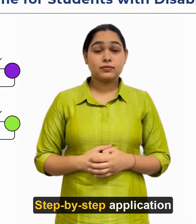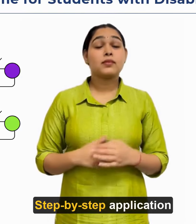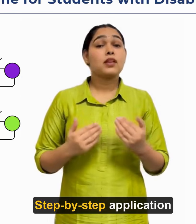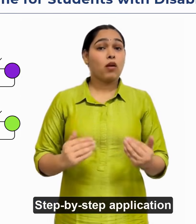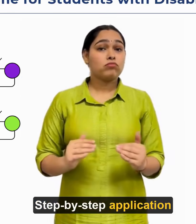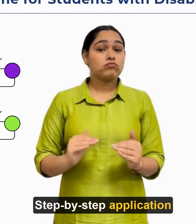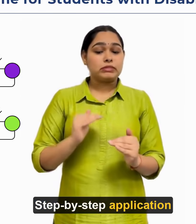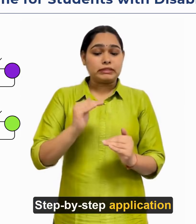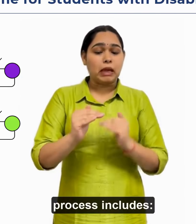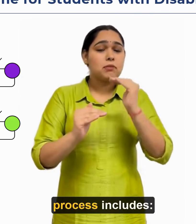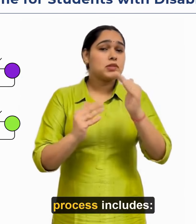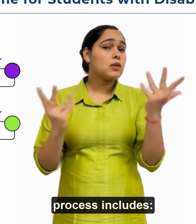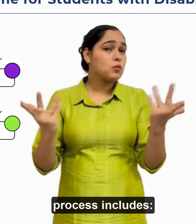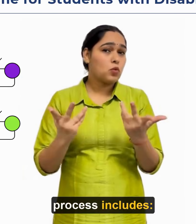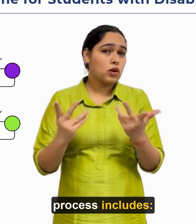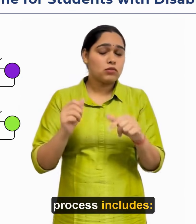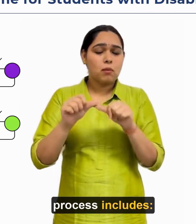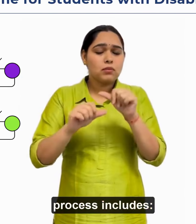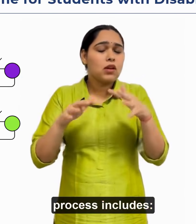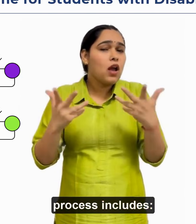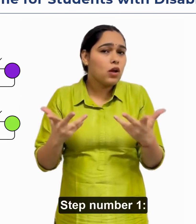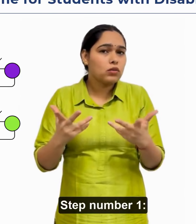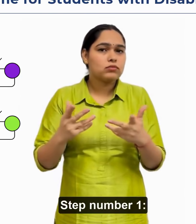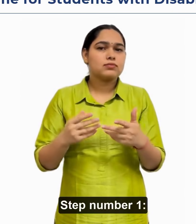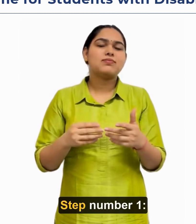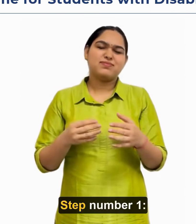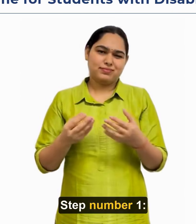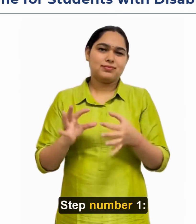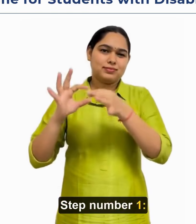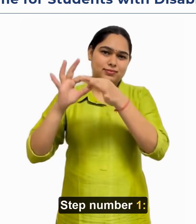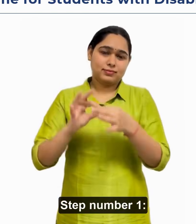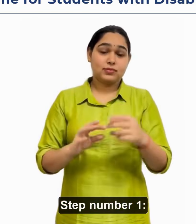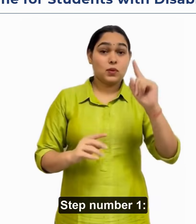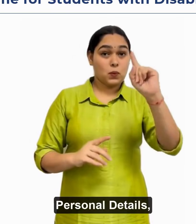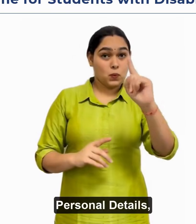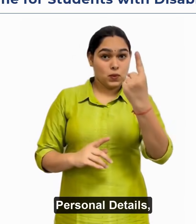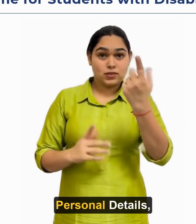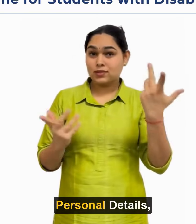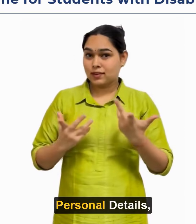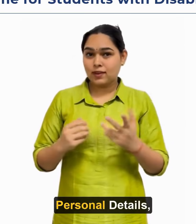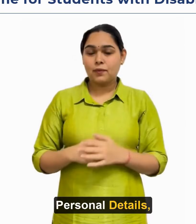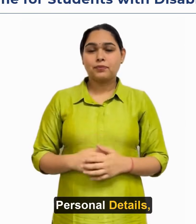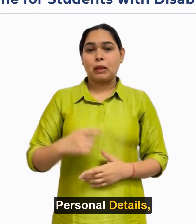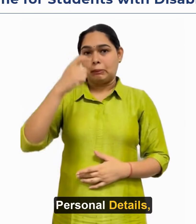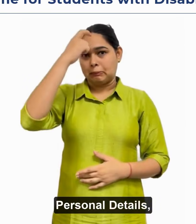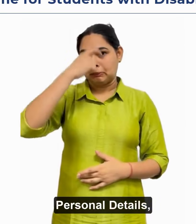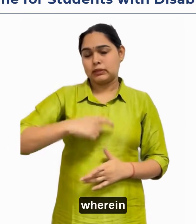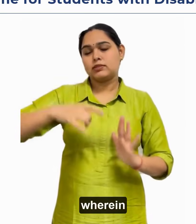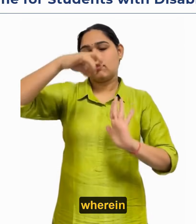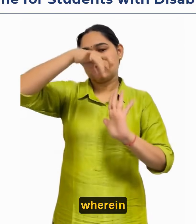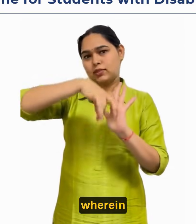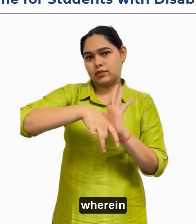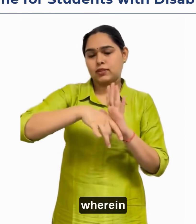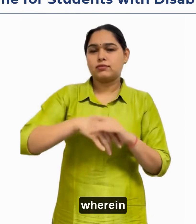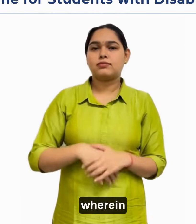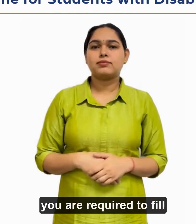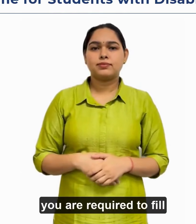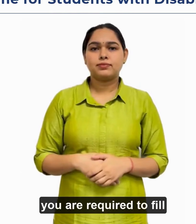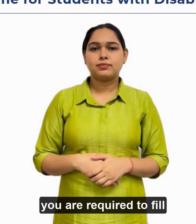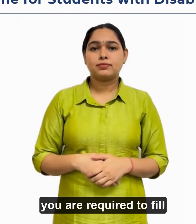Step-by-step application process includes step number 1, personal details, wherein you